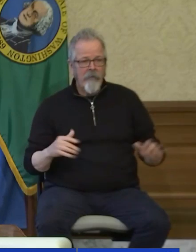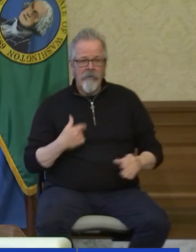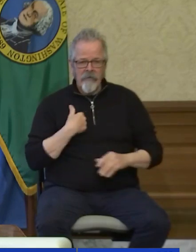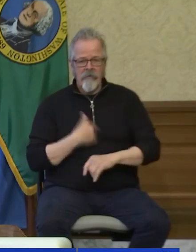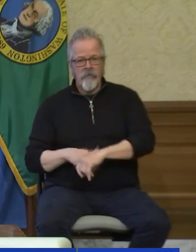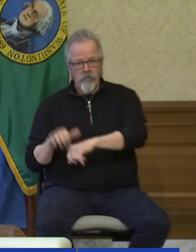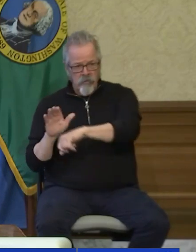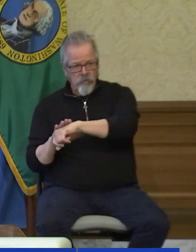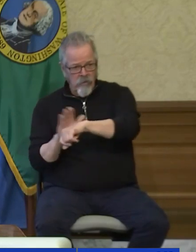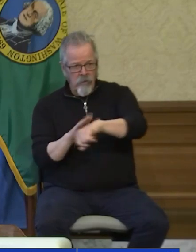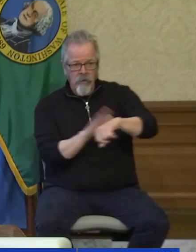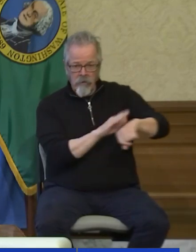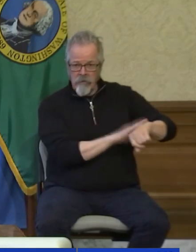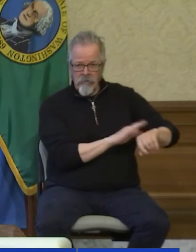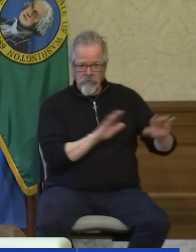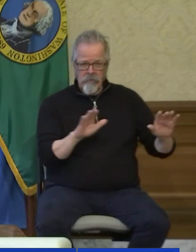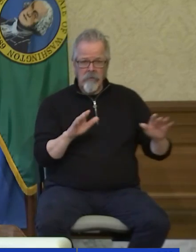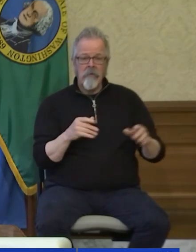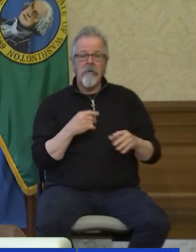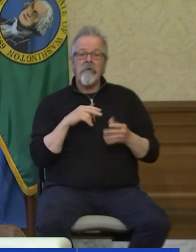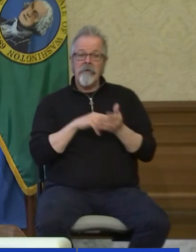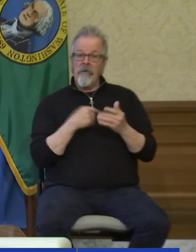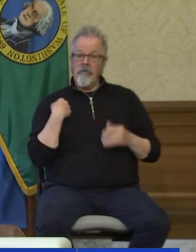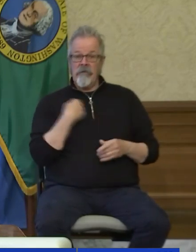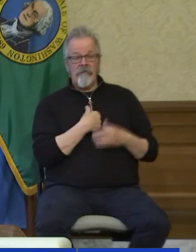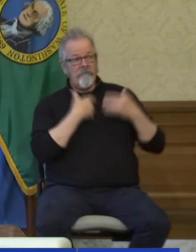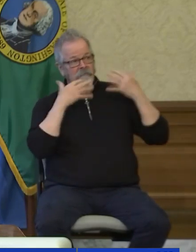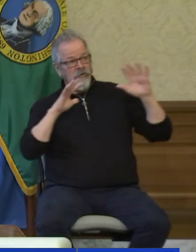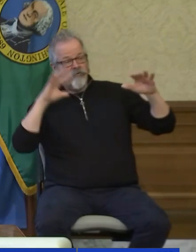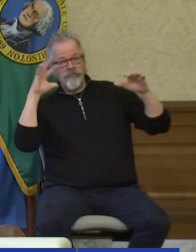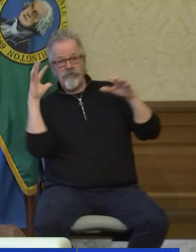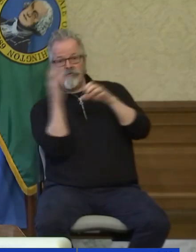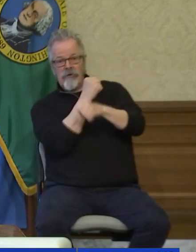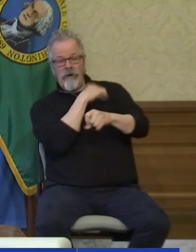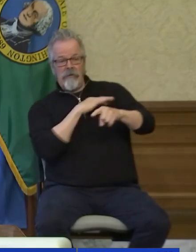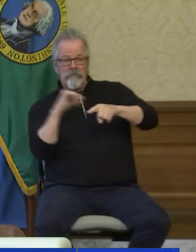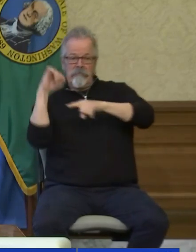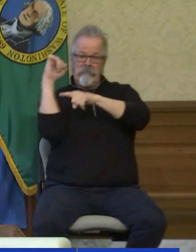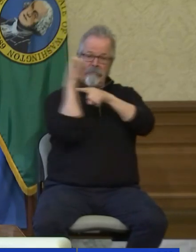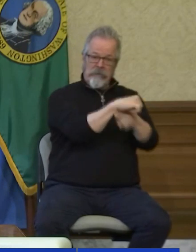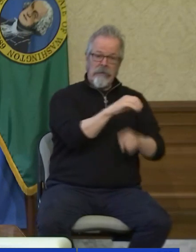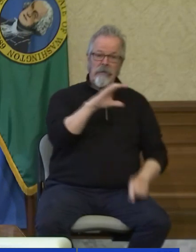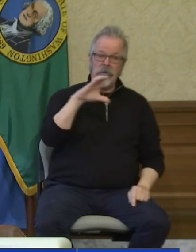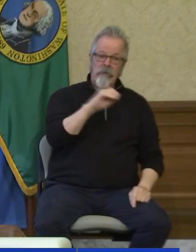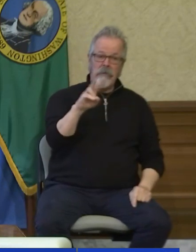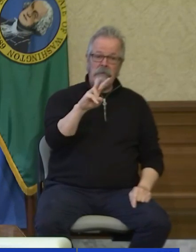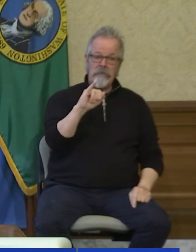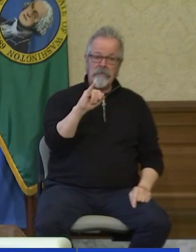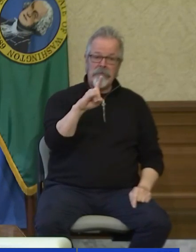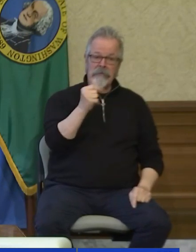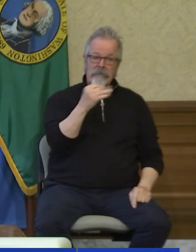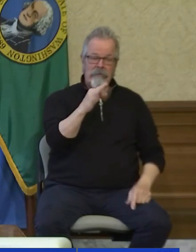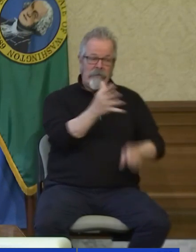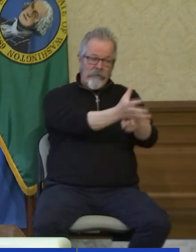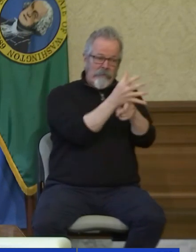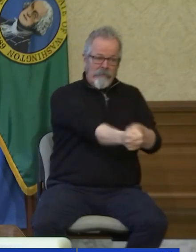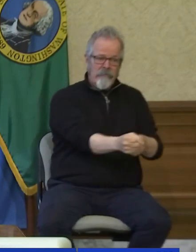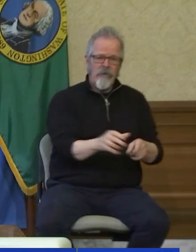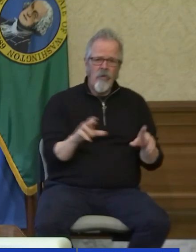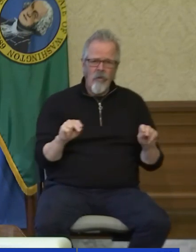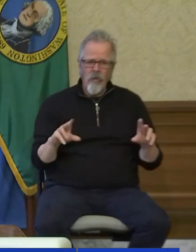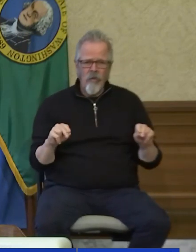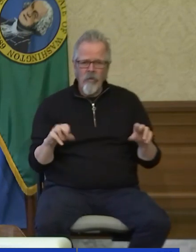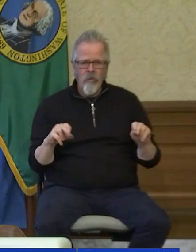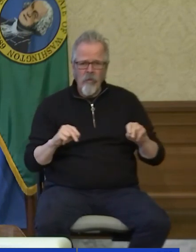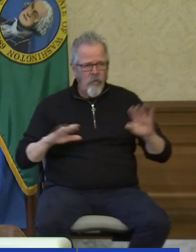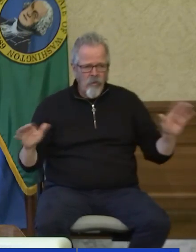a ban on public gatherings. Many businesses will have to remain closed. And that is